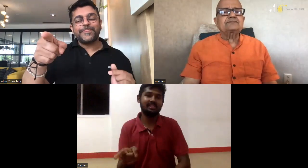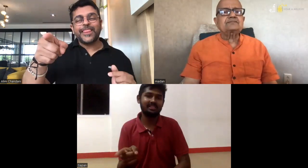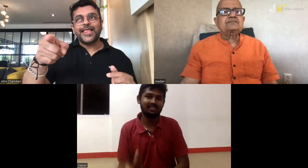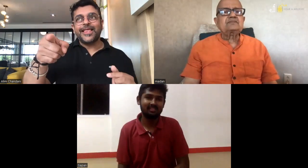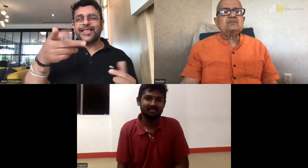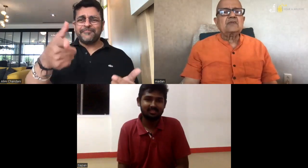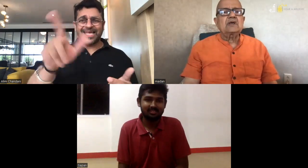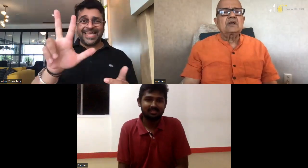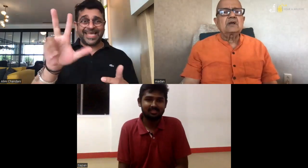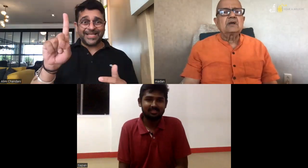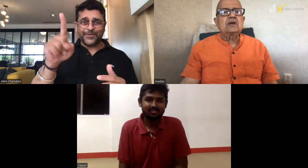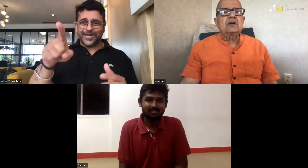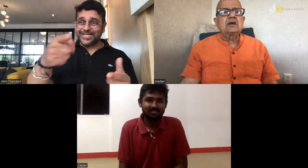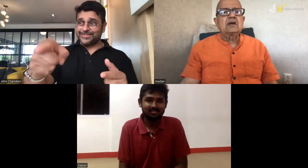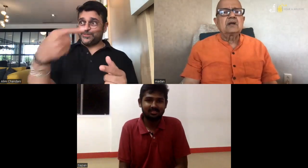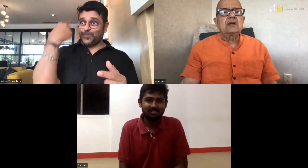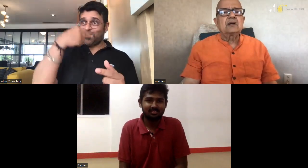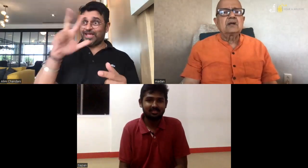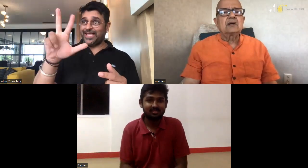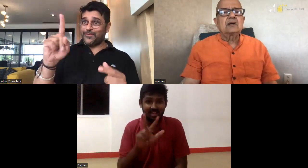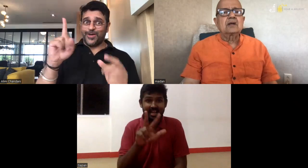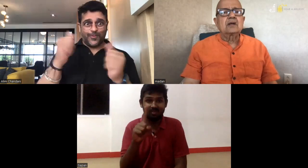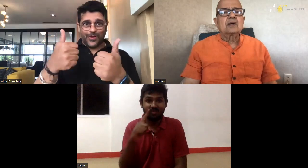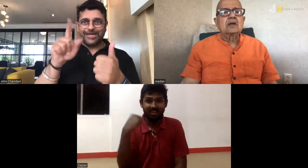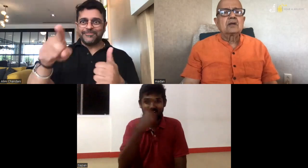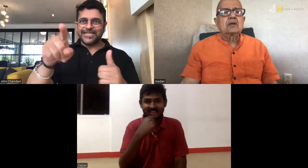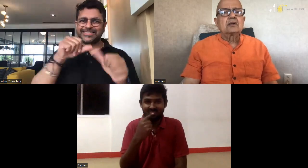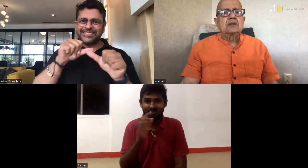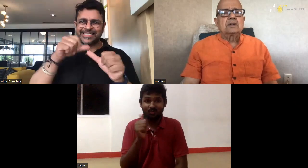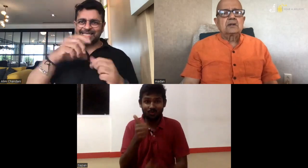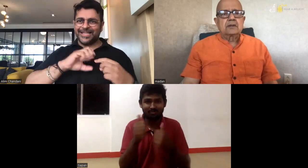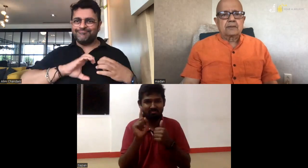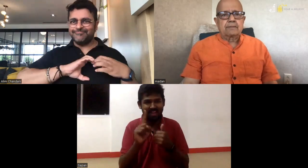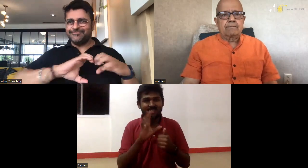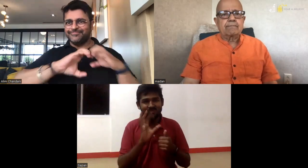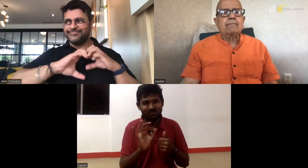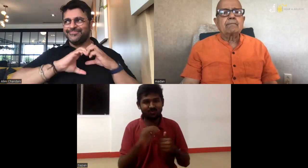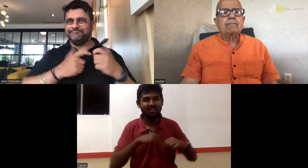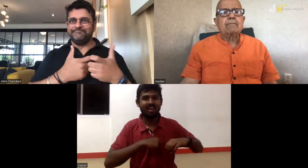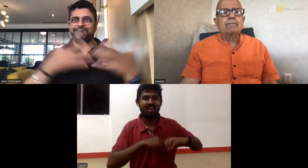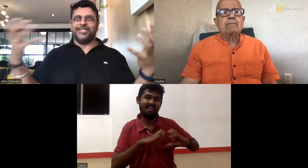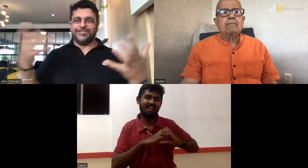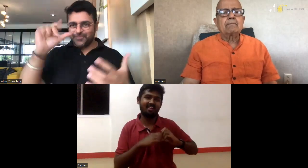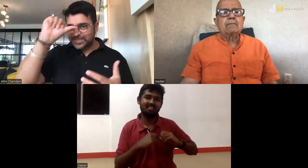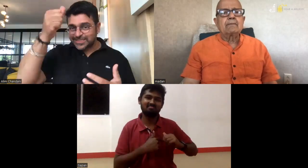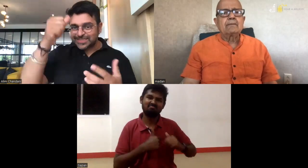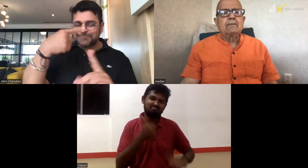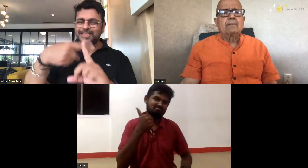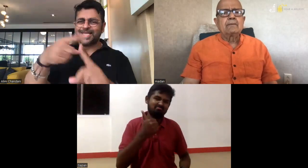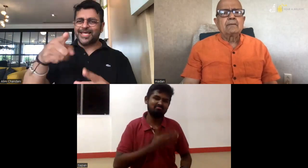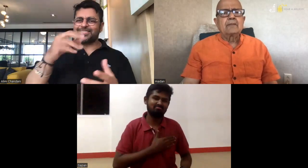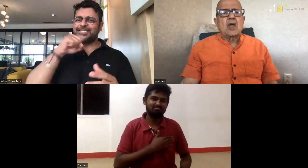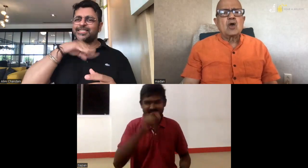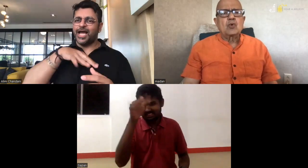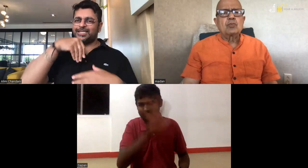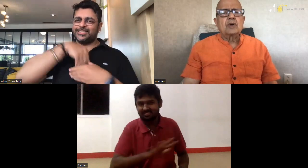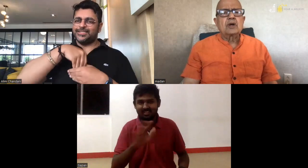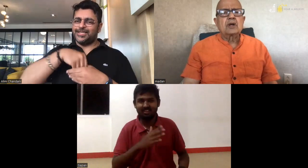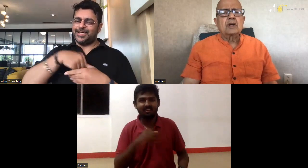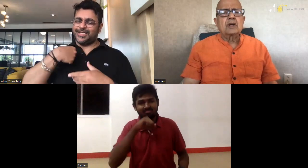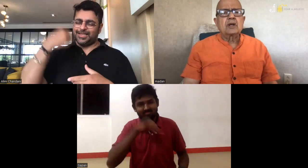them, and later on they can support the our younger and coming future generations. But yeah, that's the right point, you said